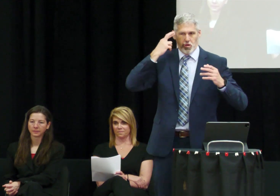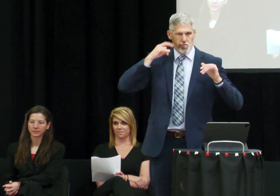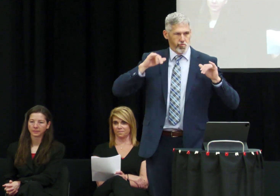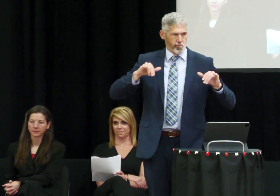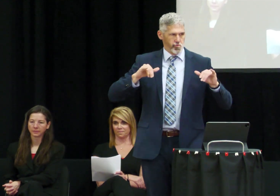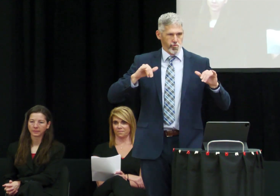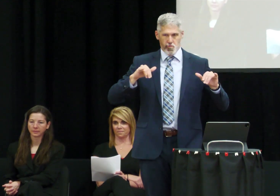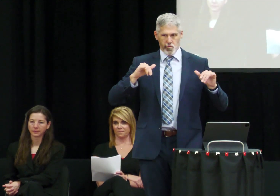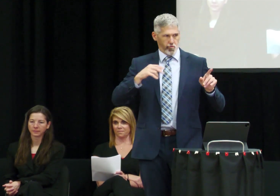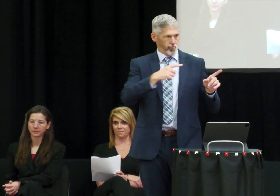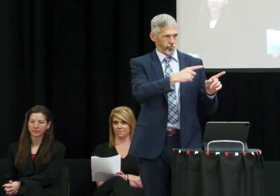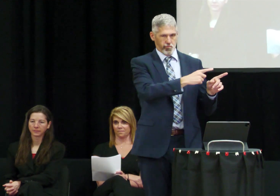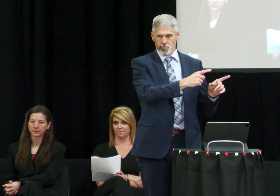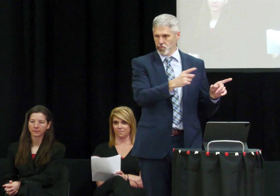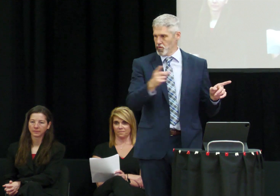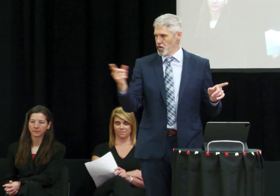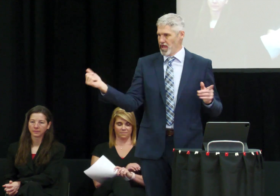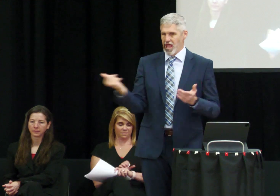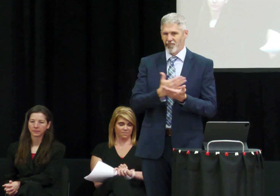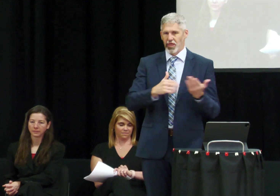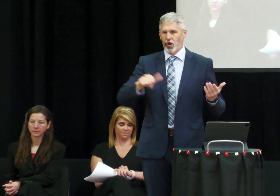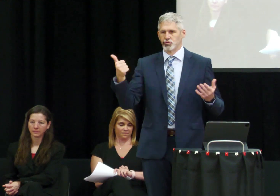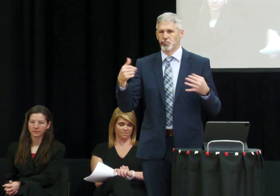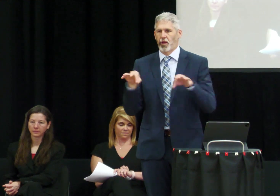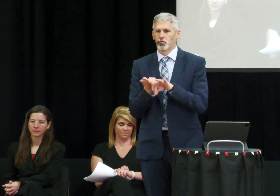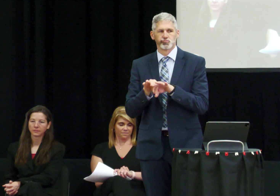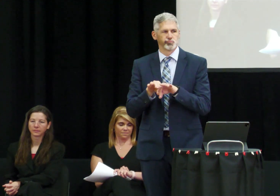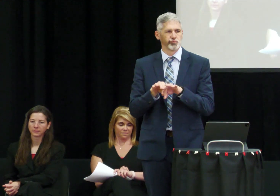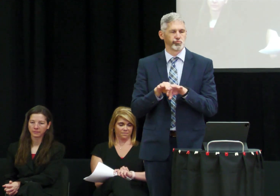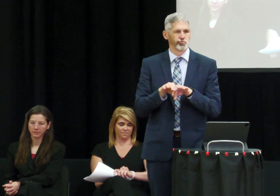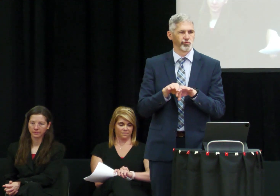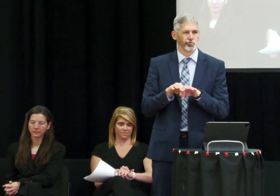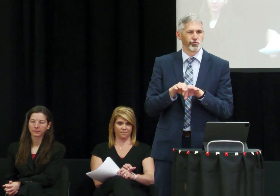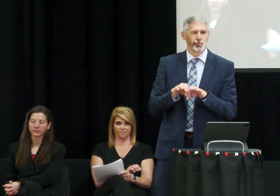simultaneously to begin to acknowledge that everything else matters.